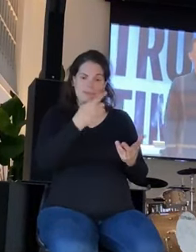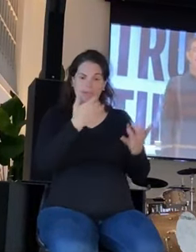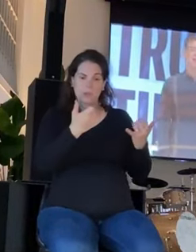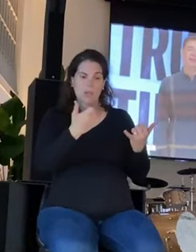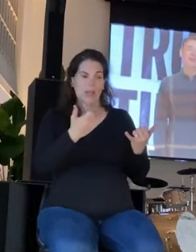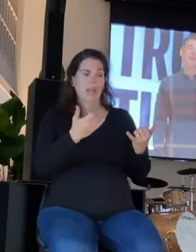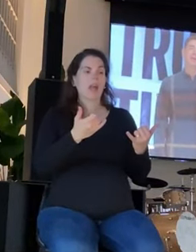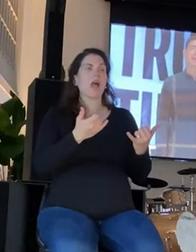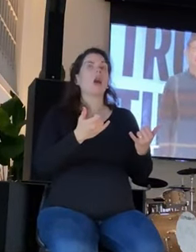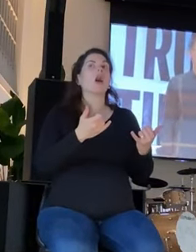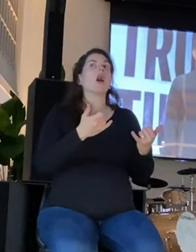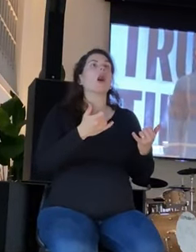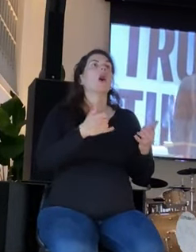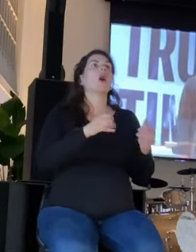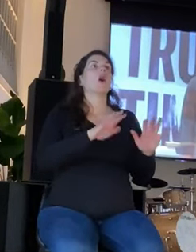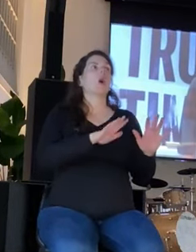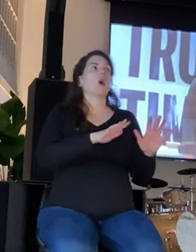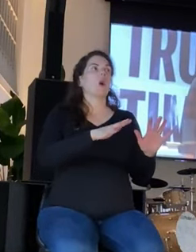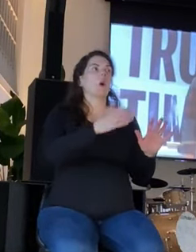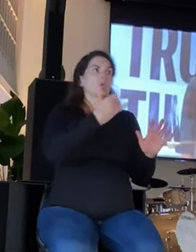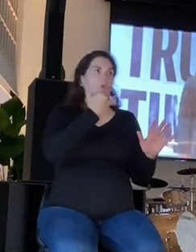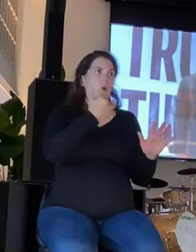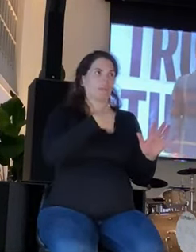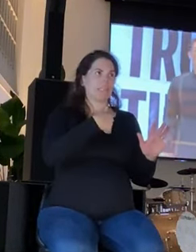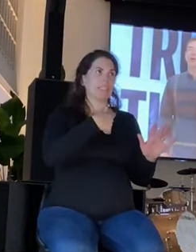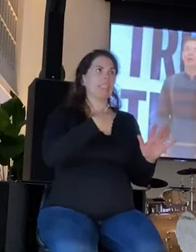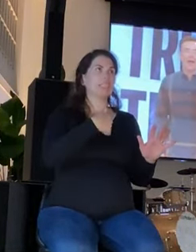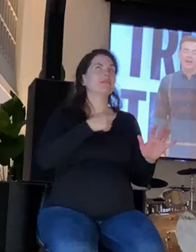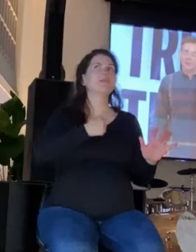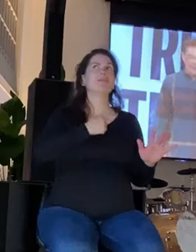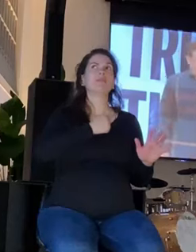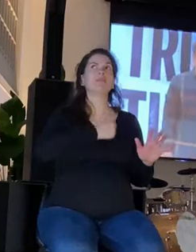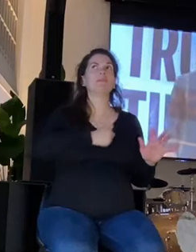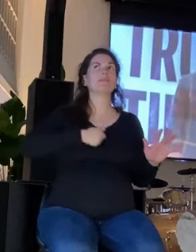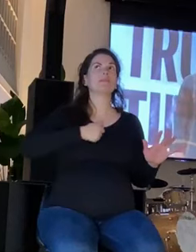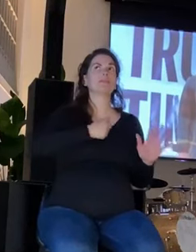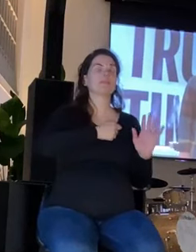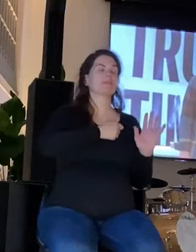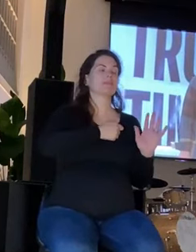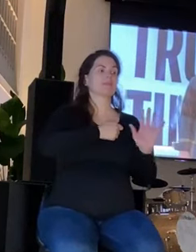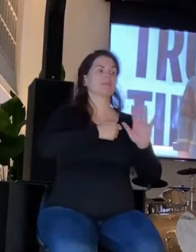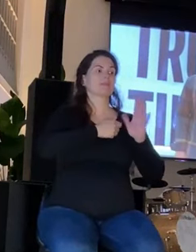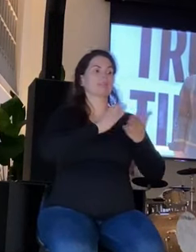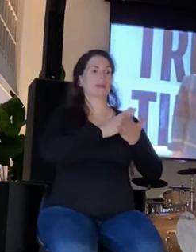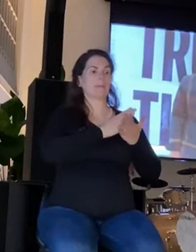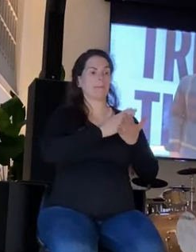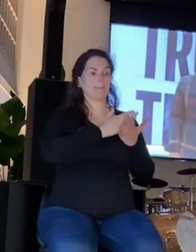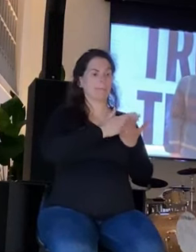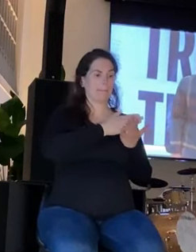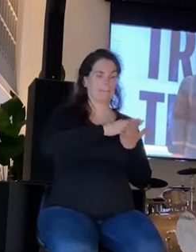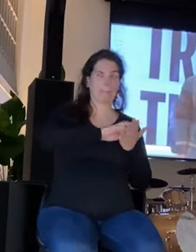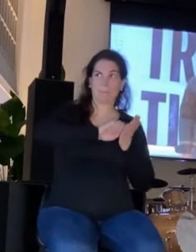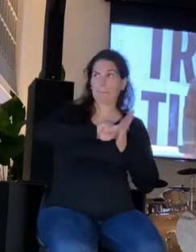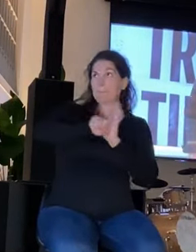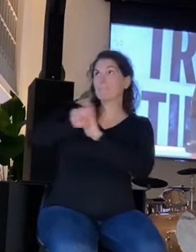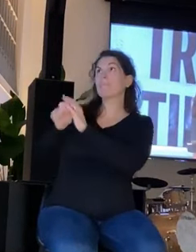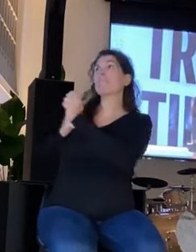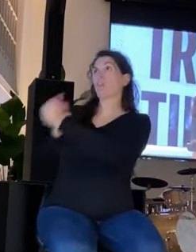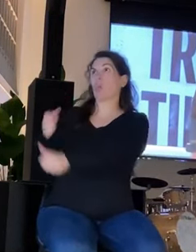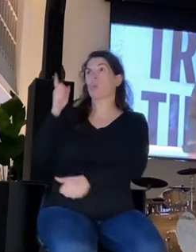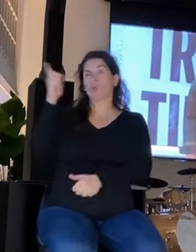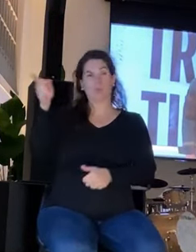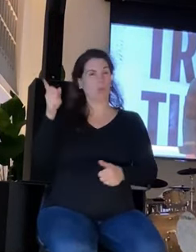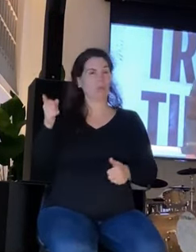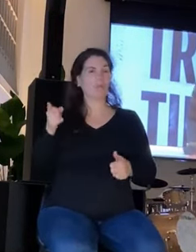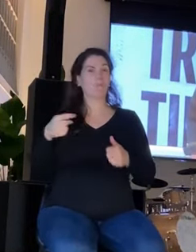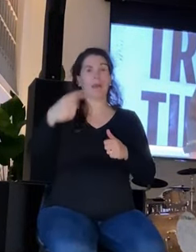just recognize, okay, God, you're right and I'm wrong. And somewhere along the way, a relationship or maybe in your thought life, or maybe